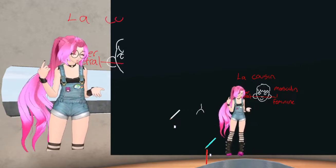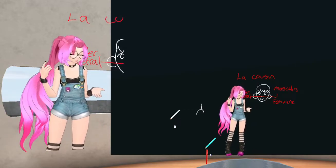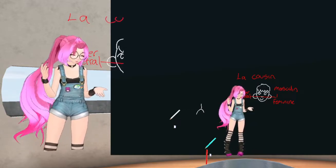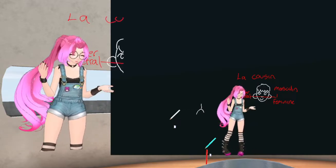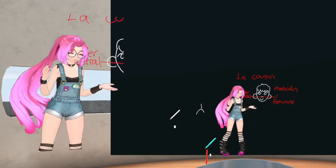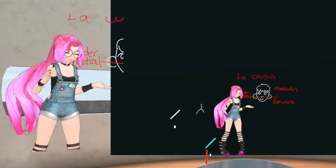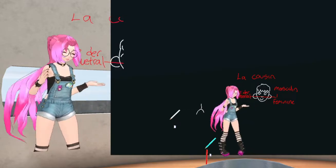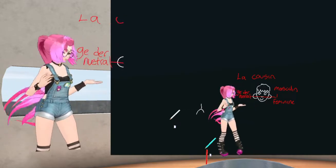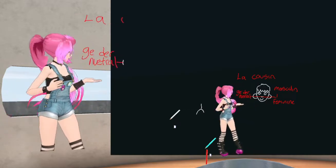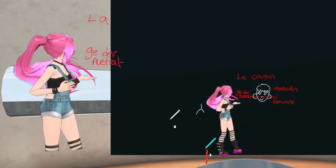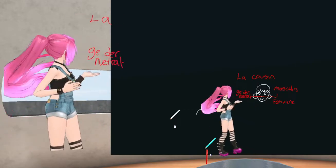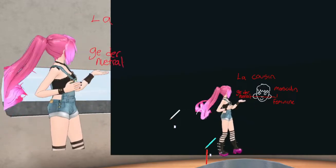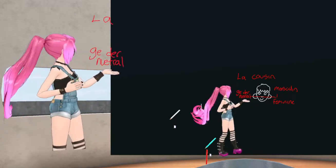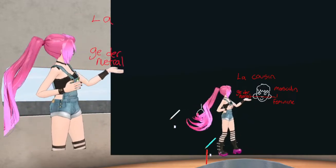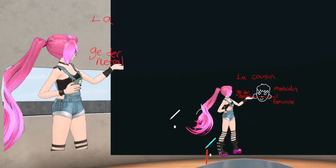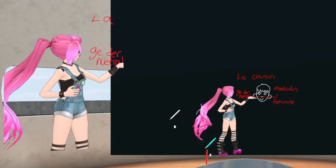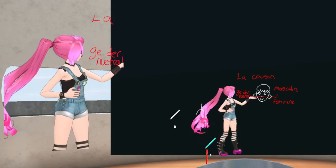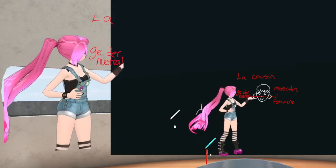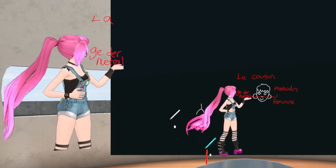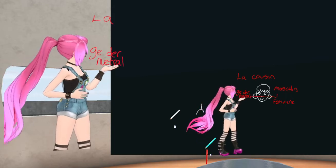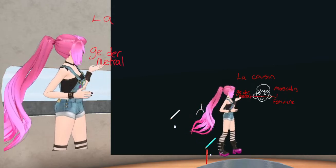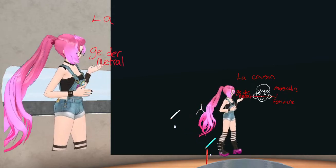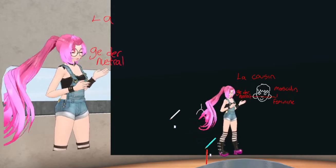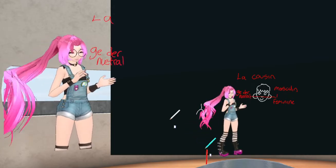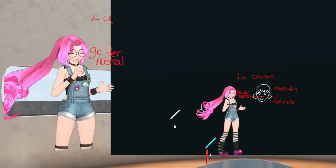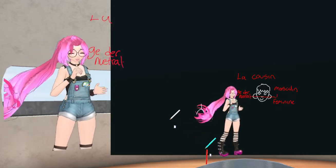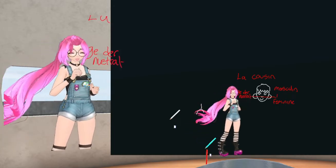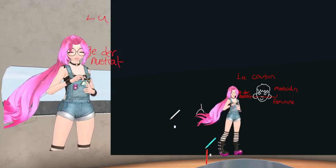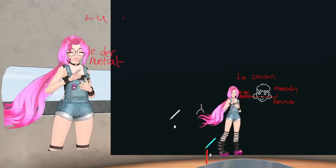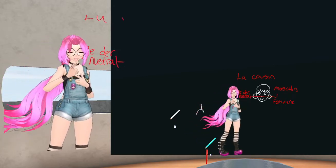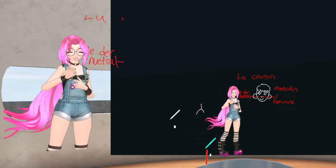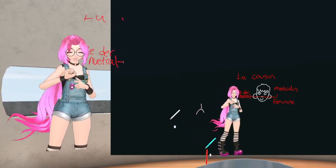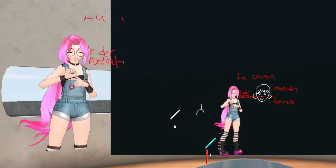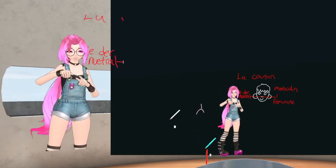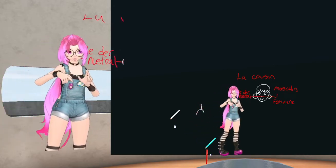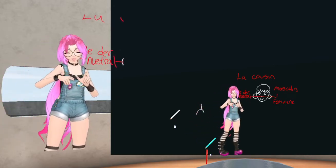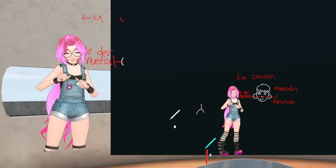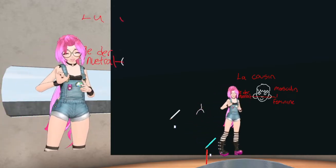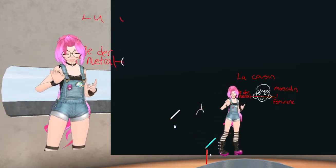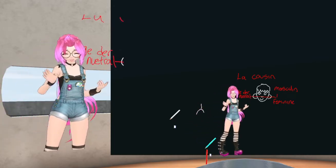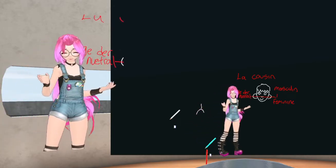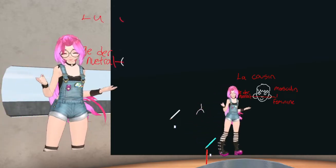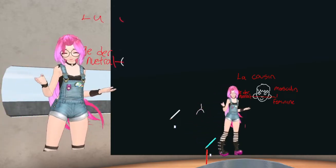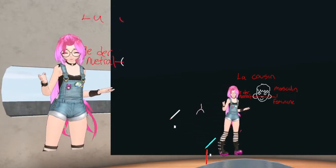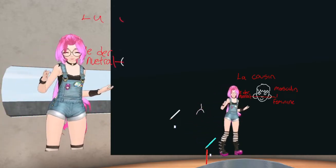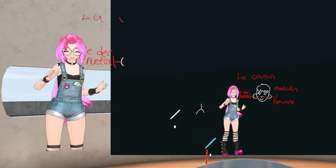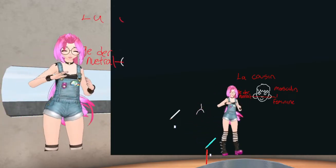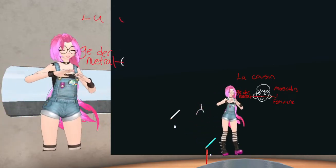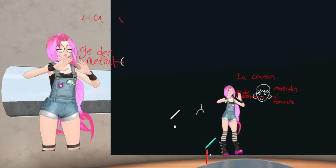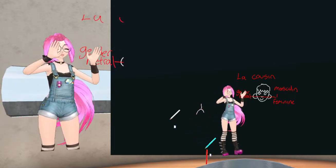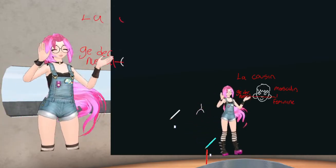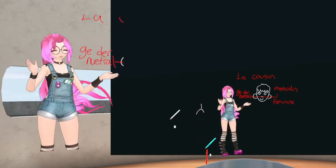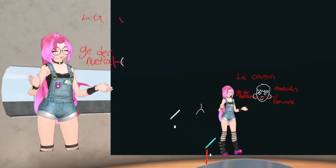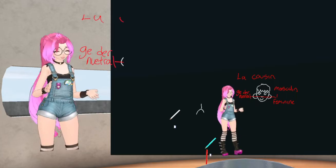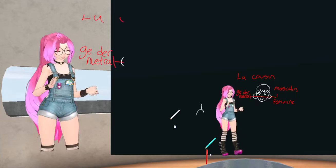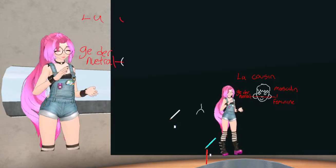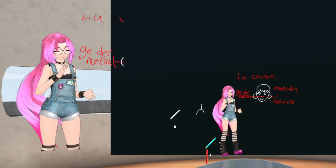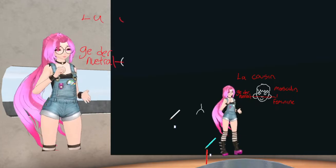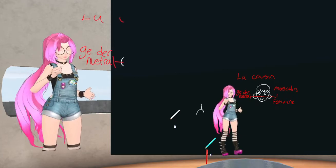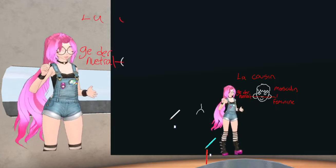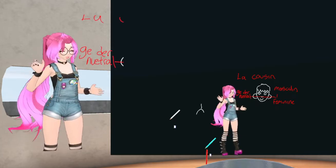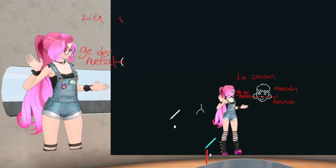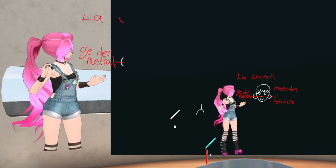gender, right? So this isn't, this line is not, like, exclusively for non-binary people. Yeah, it's just for